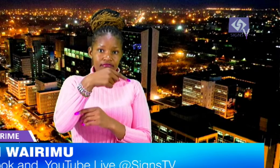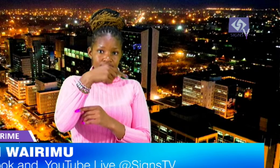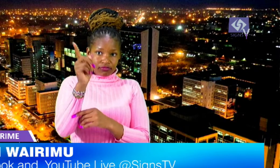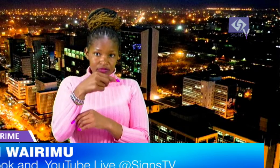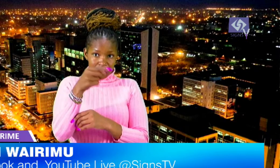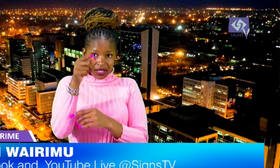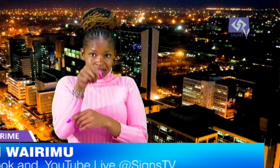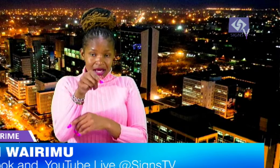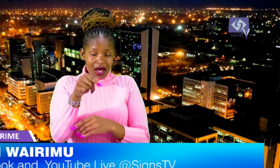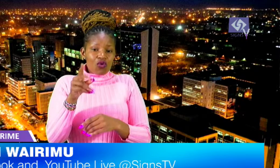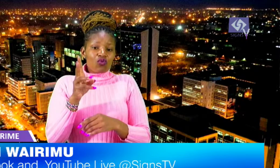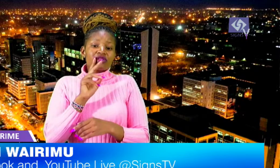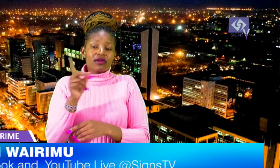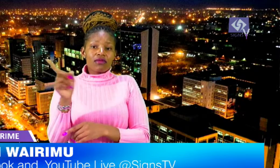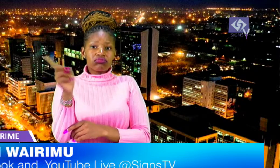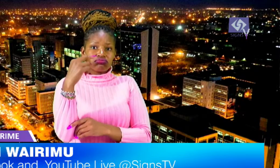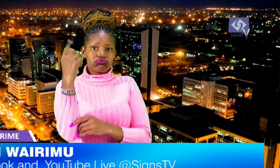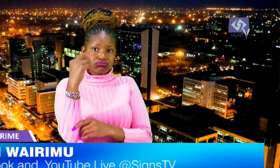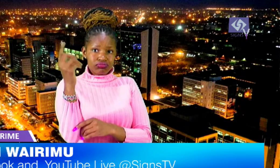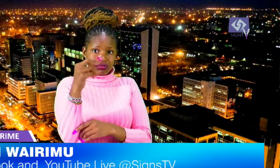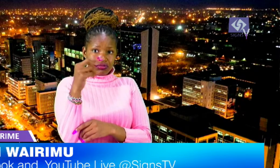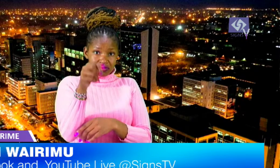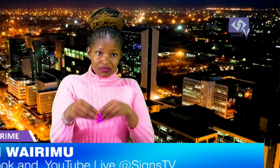Paul Otuoma